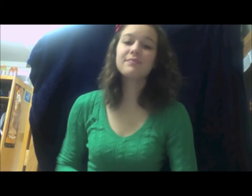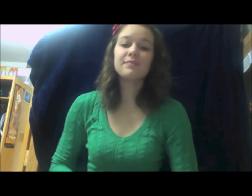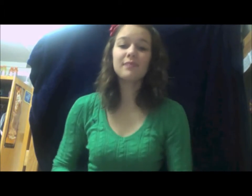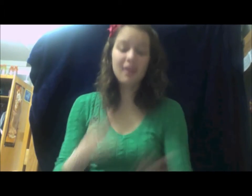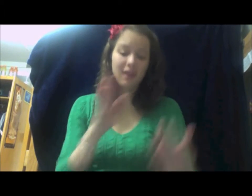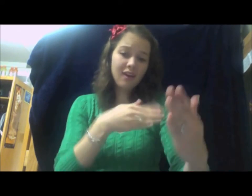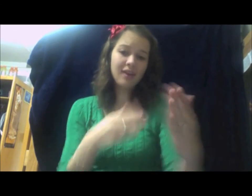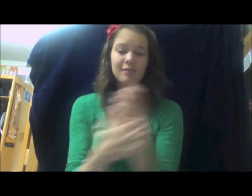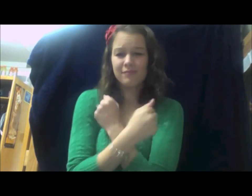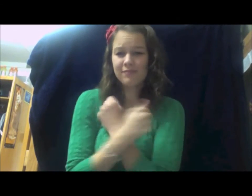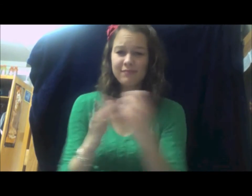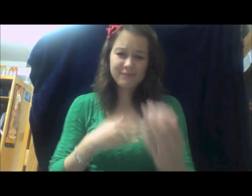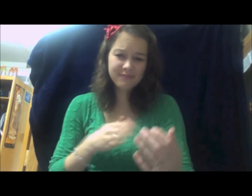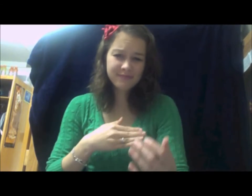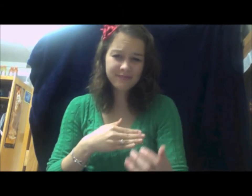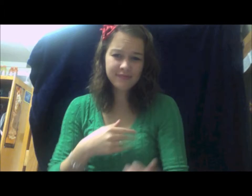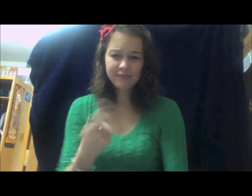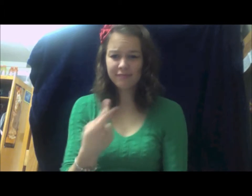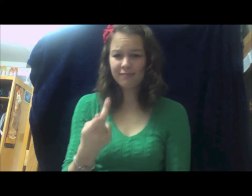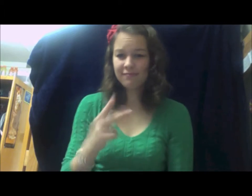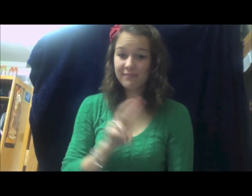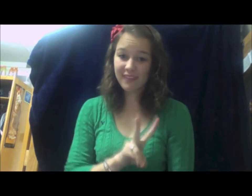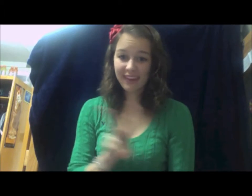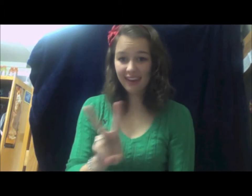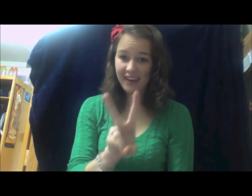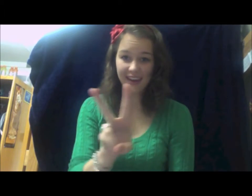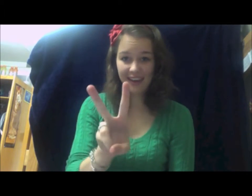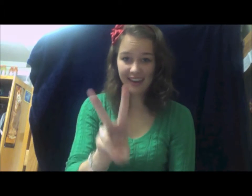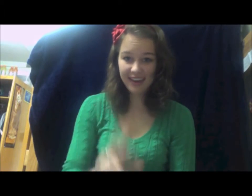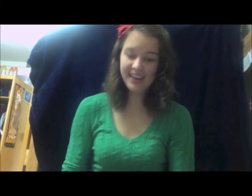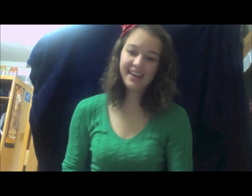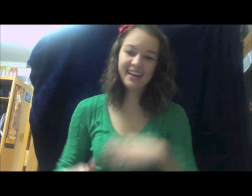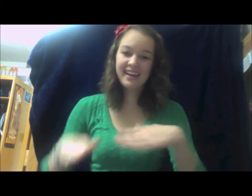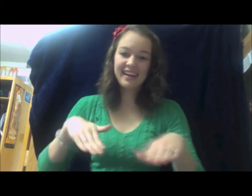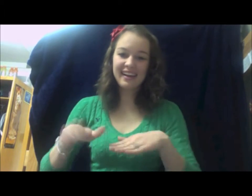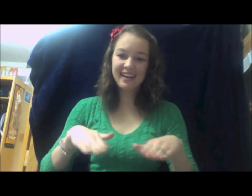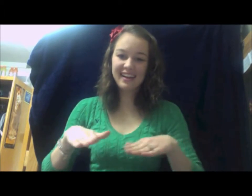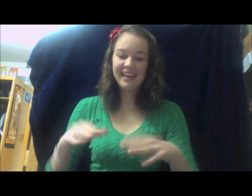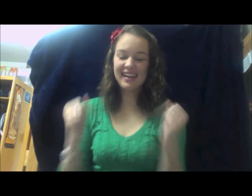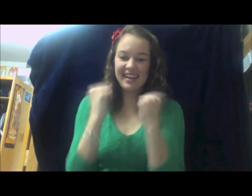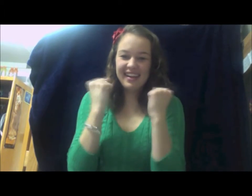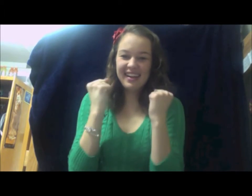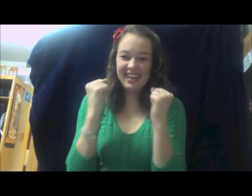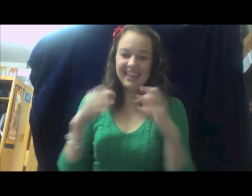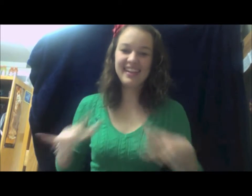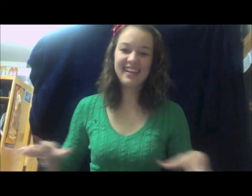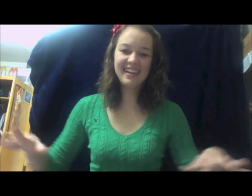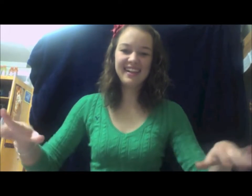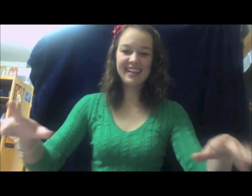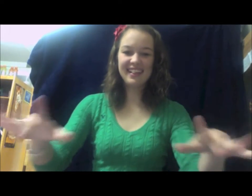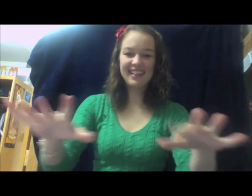You sing the last song as we go along. We're walking in a winter wonderland.